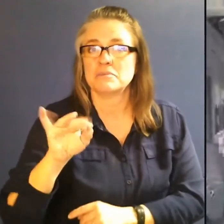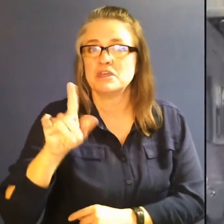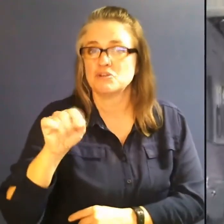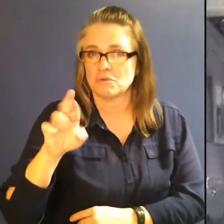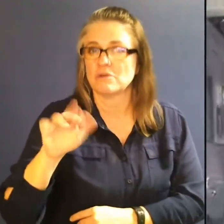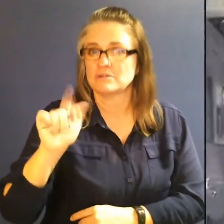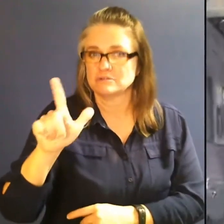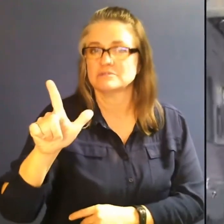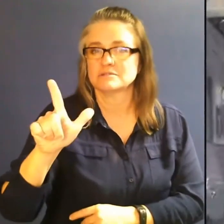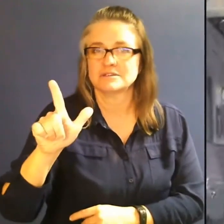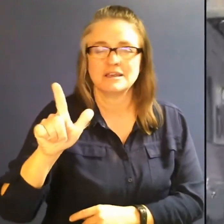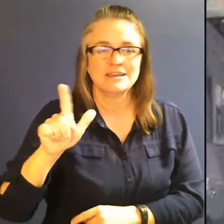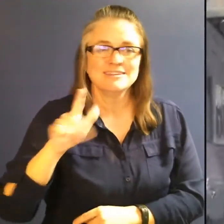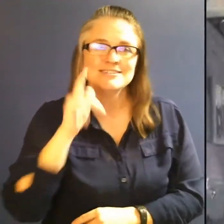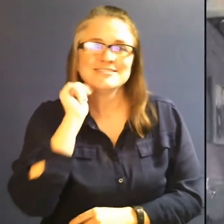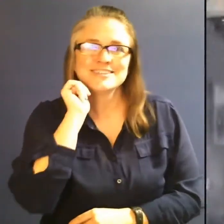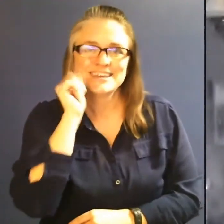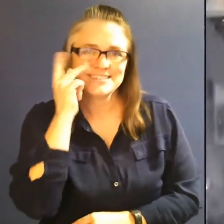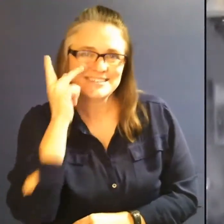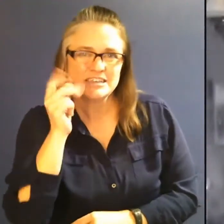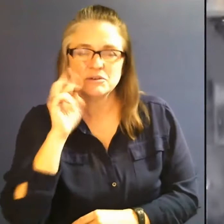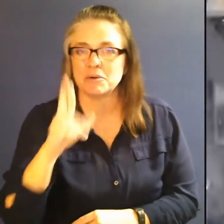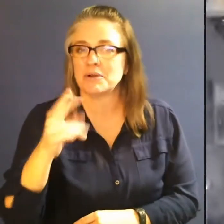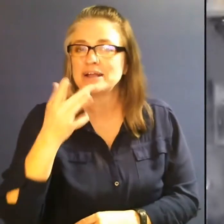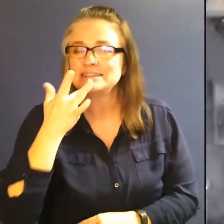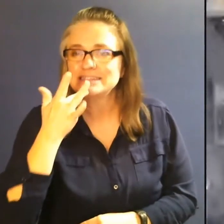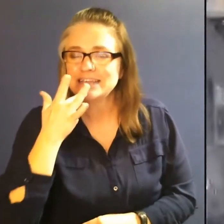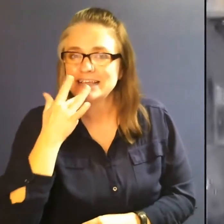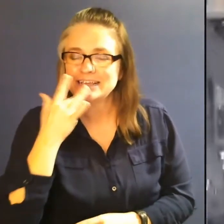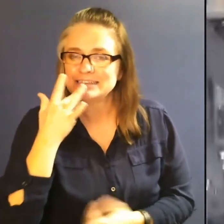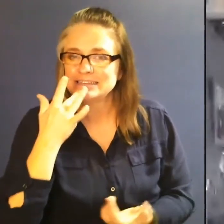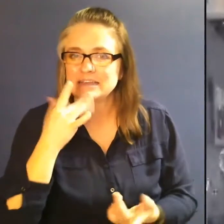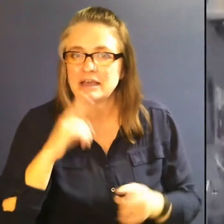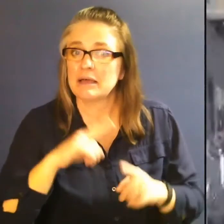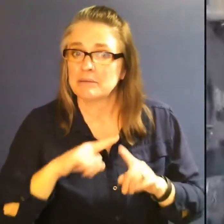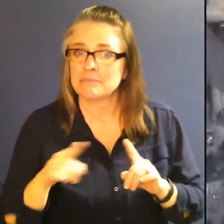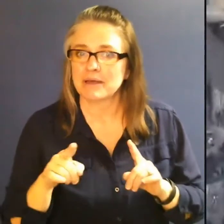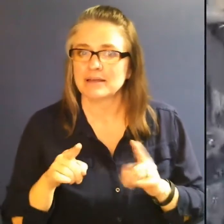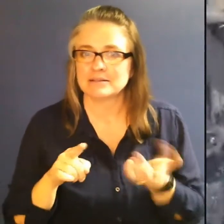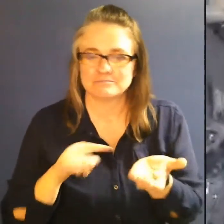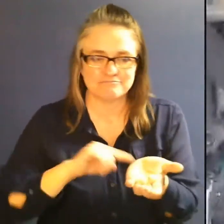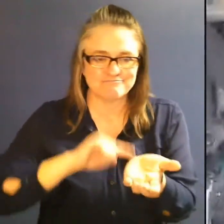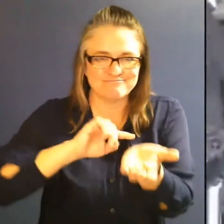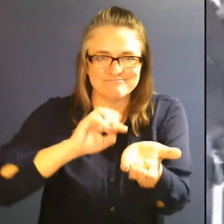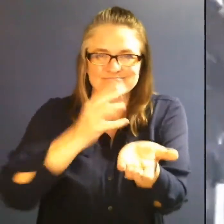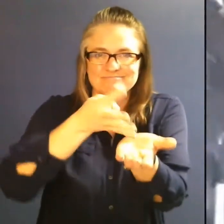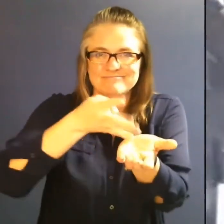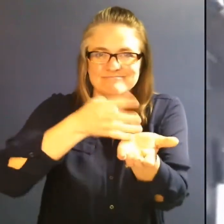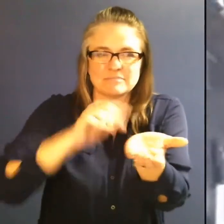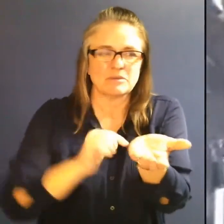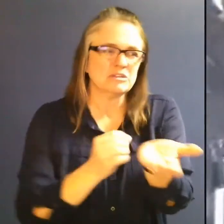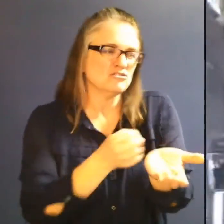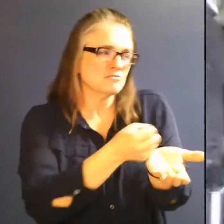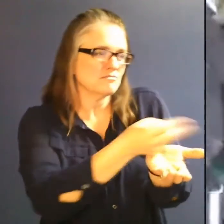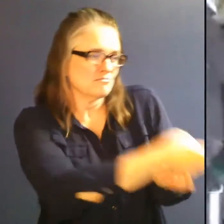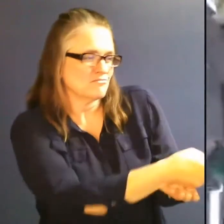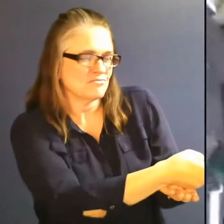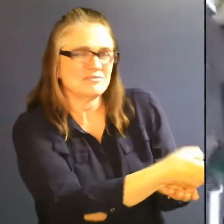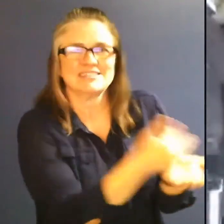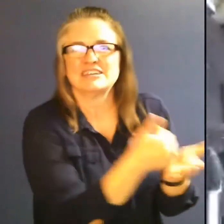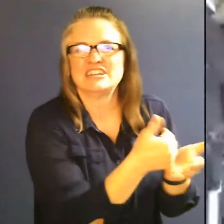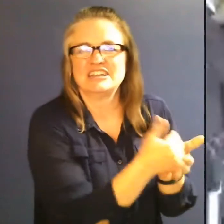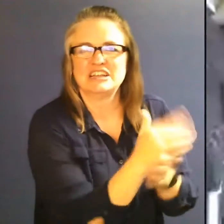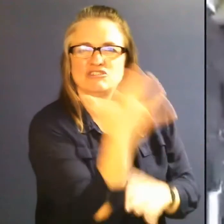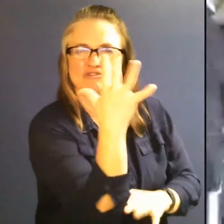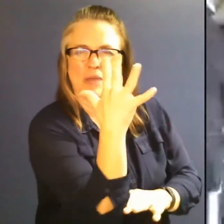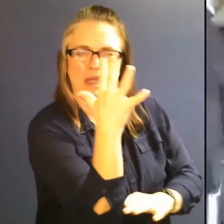taste it. Taste a little bit of that sugar content, but anyways, we just discard that. We put that out by the trees, the base of the trees, and